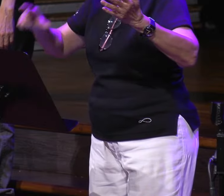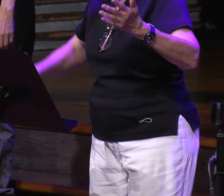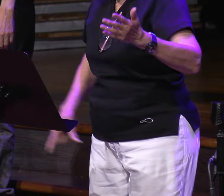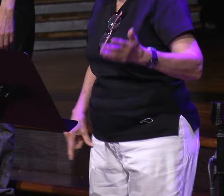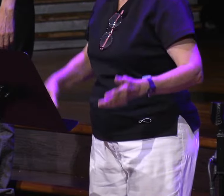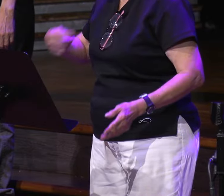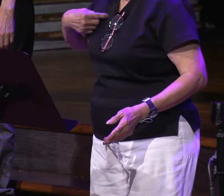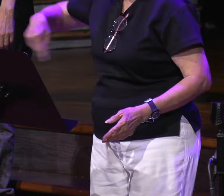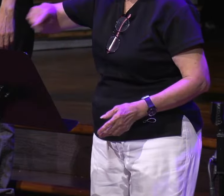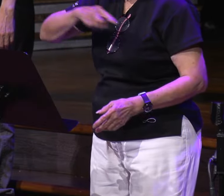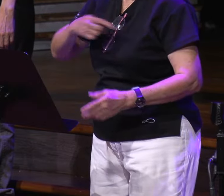Dear Lord,